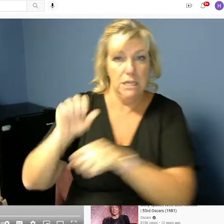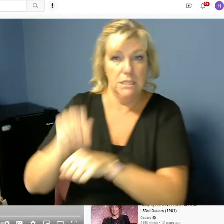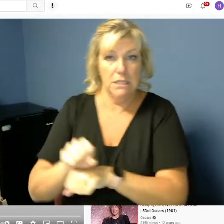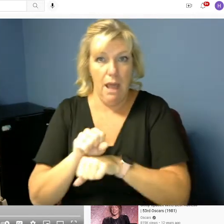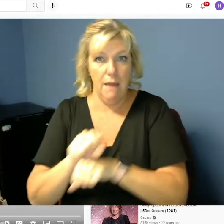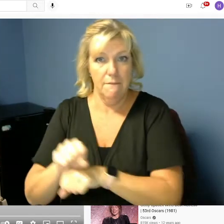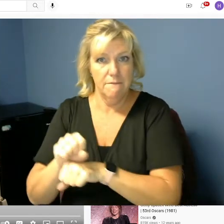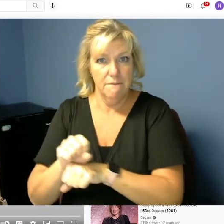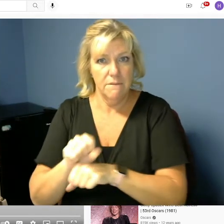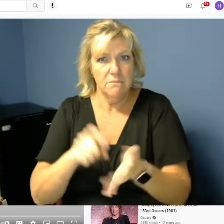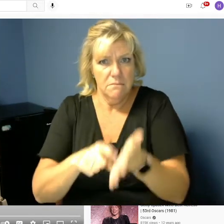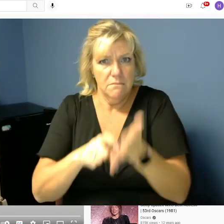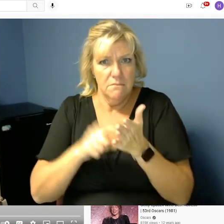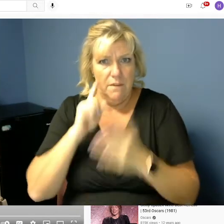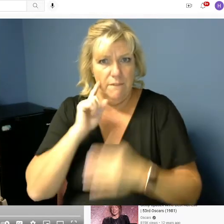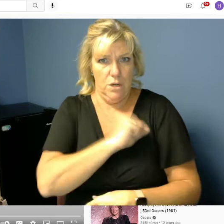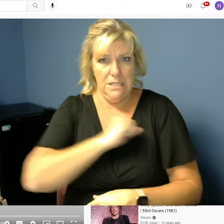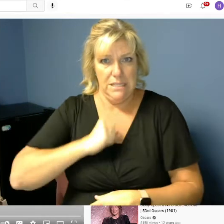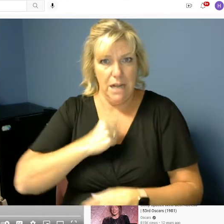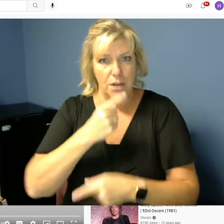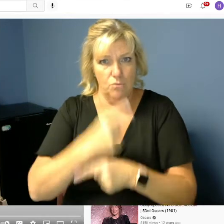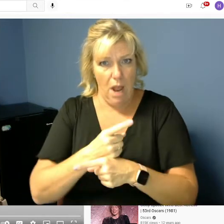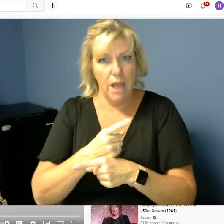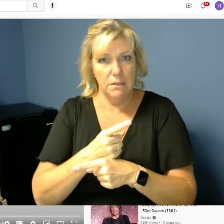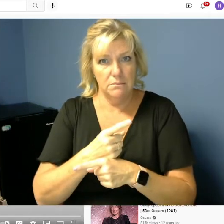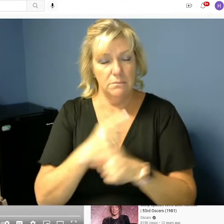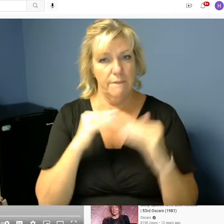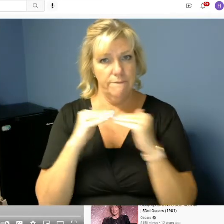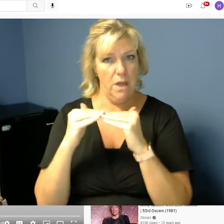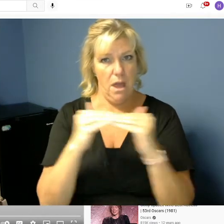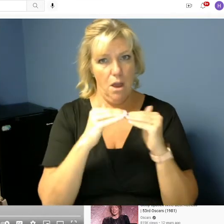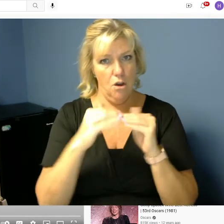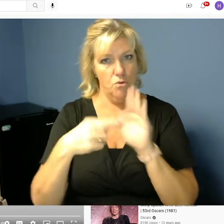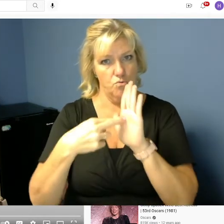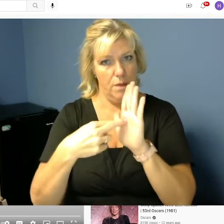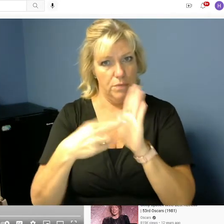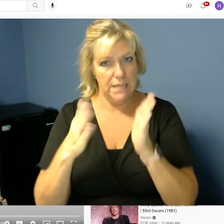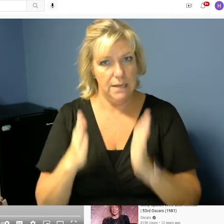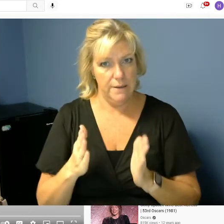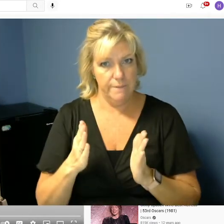necessary for the Senate, right, where you have equal representation.